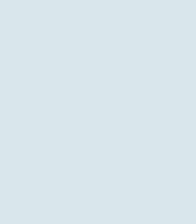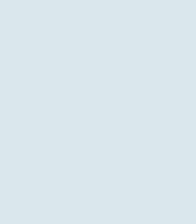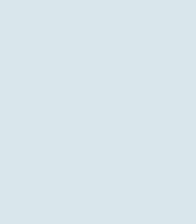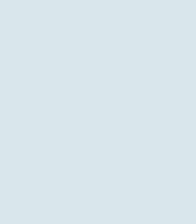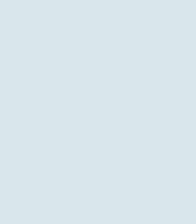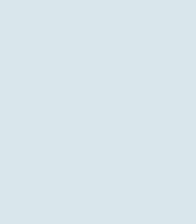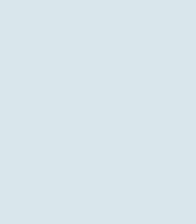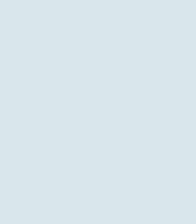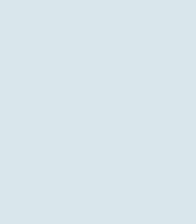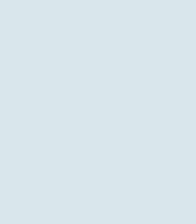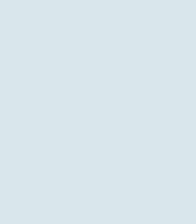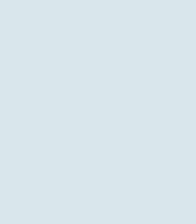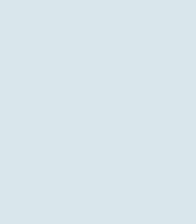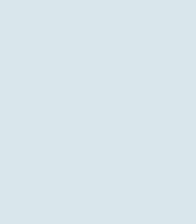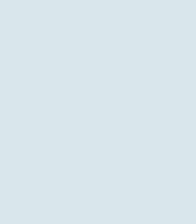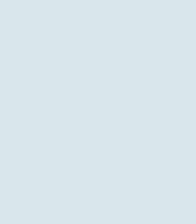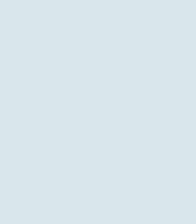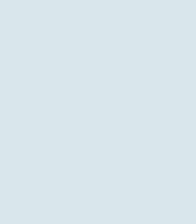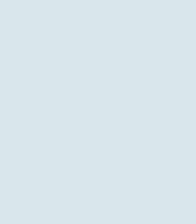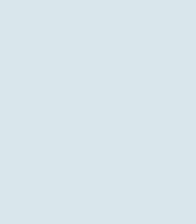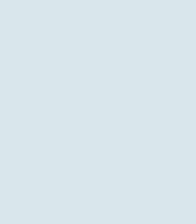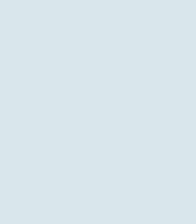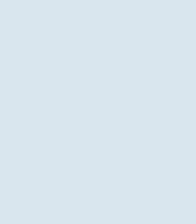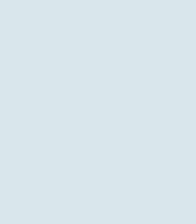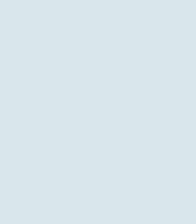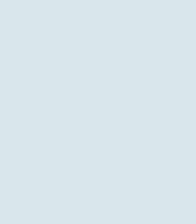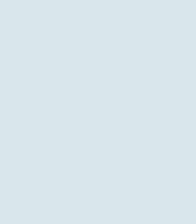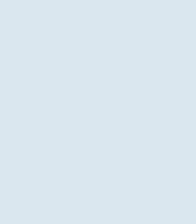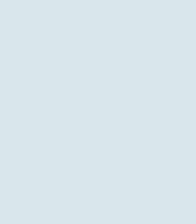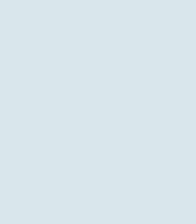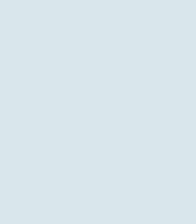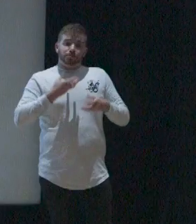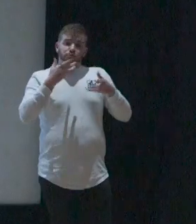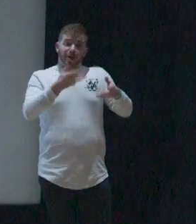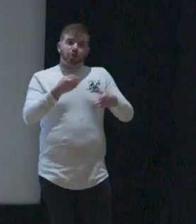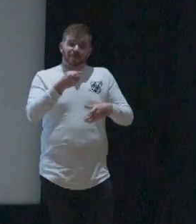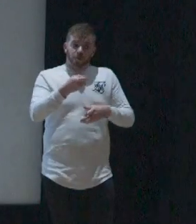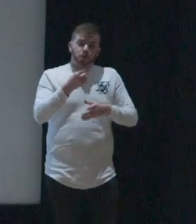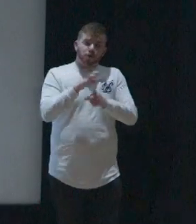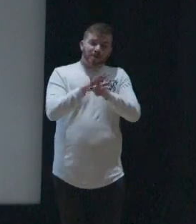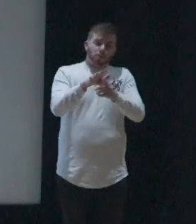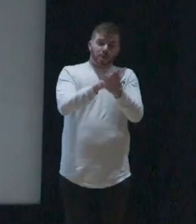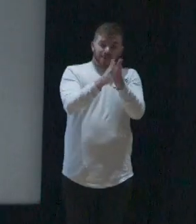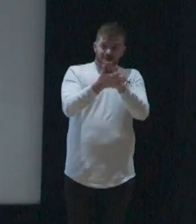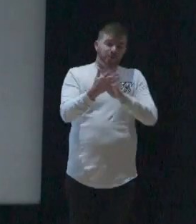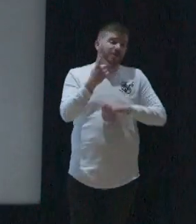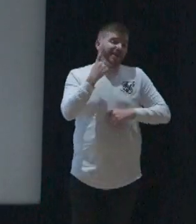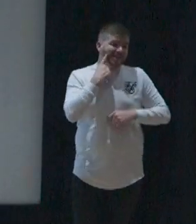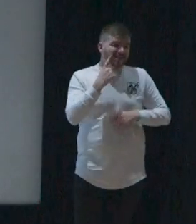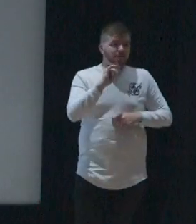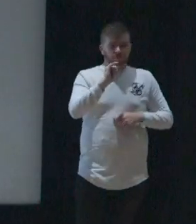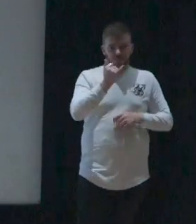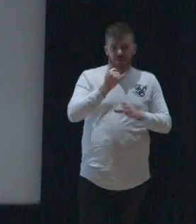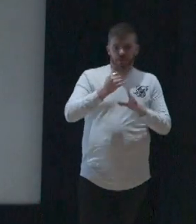years later. This older Regency Solitaire character was actually the inspiration for Shadowhand, because she hinted that she might have had a rather shady